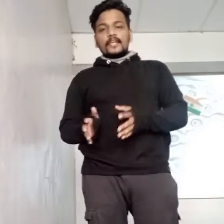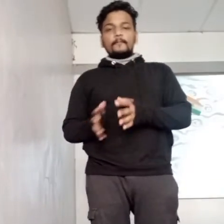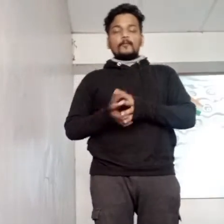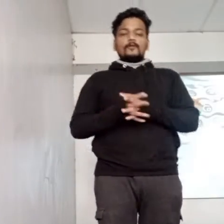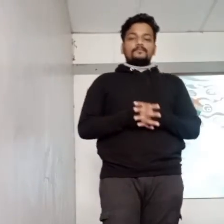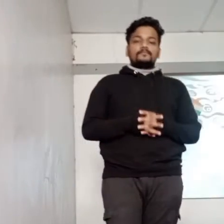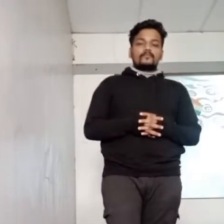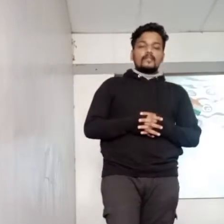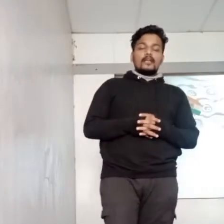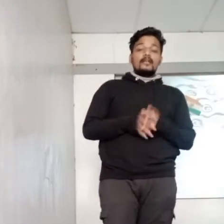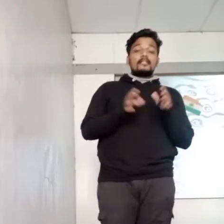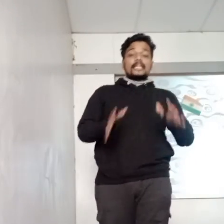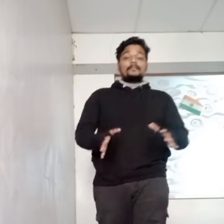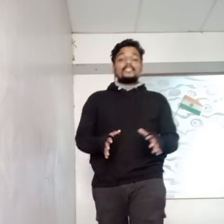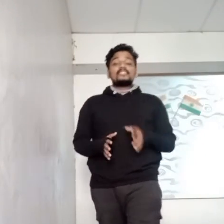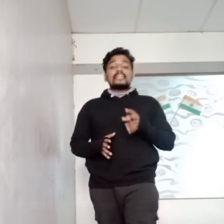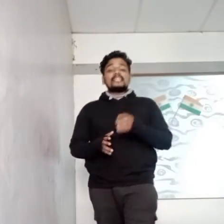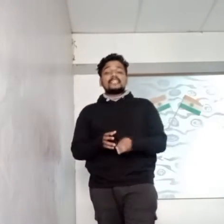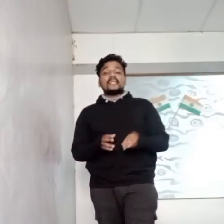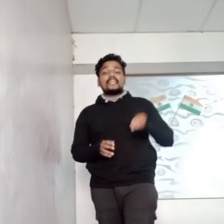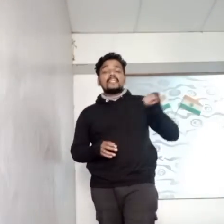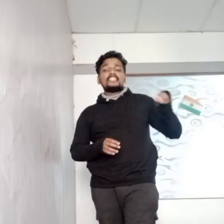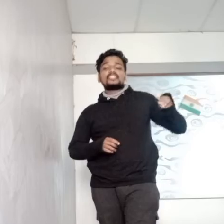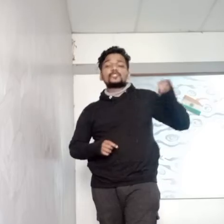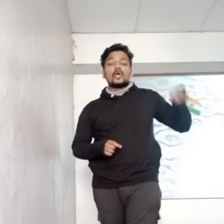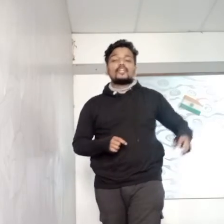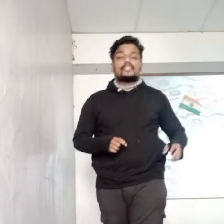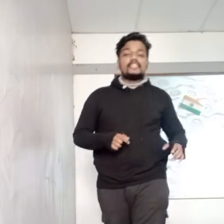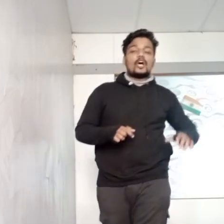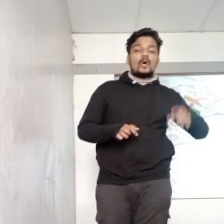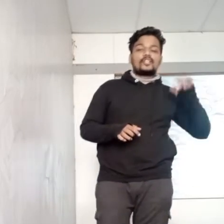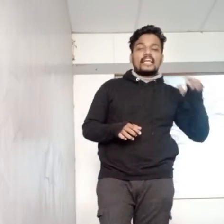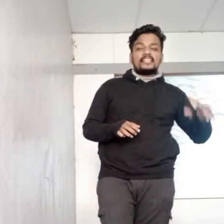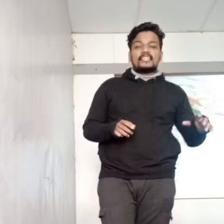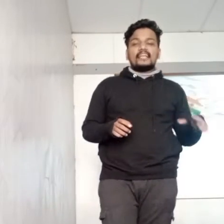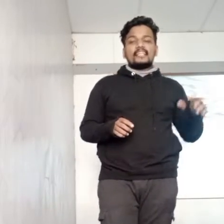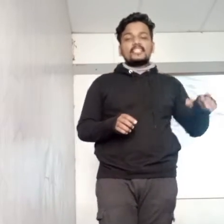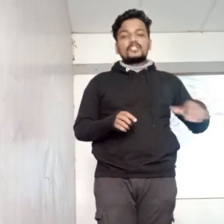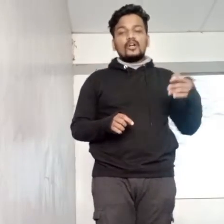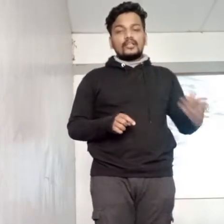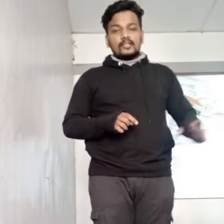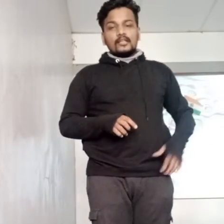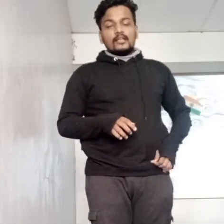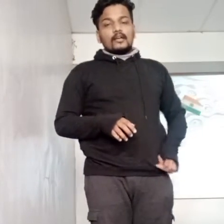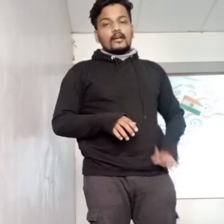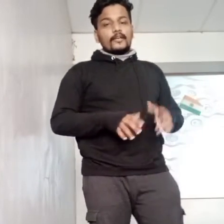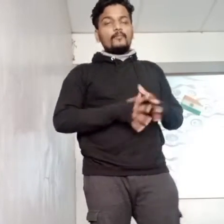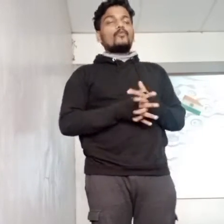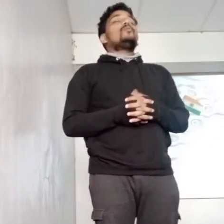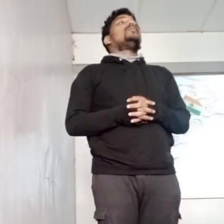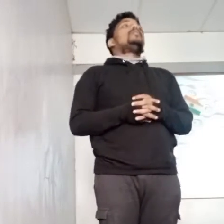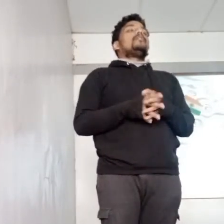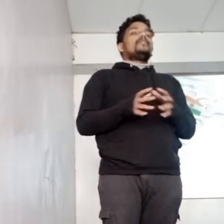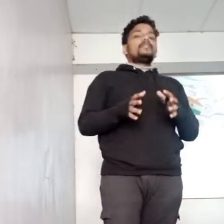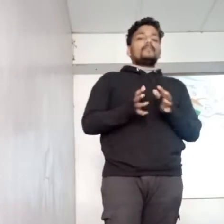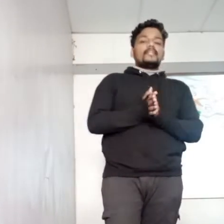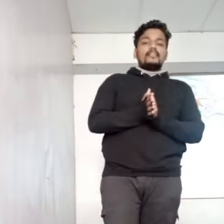pool. That means that thread is not killed or that thread is not removed in that method.